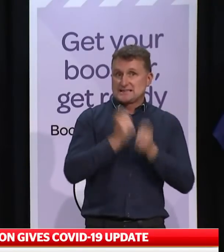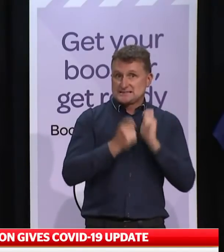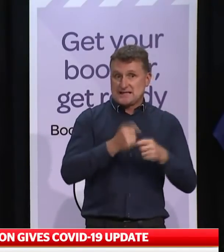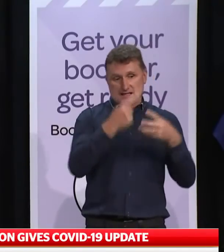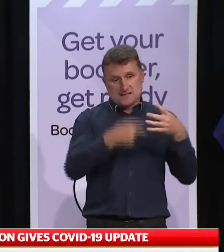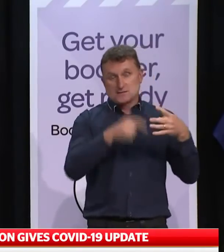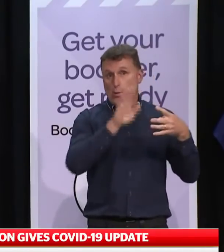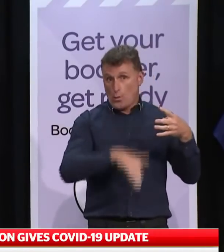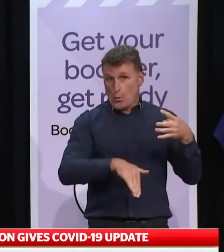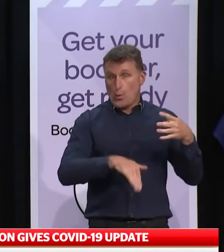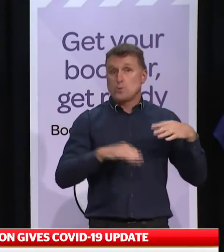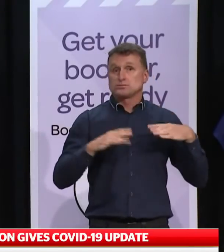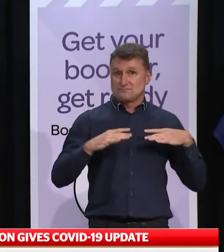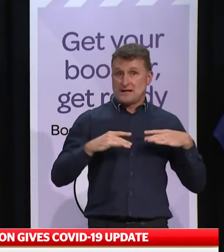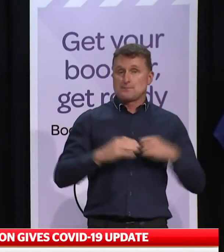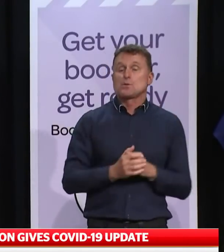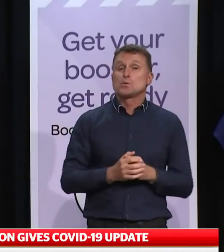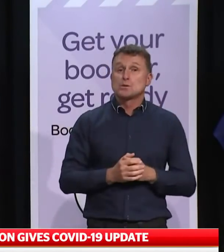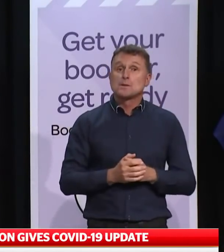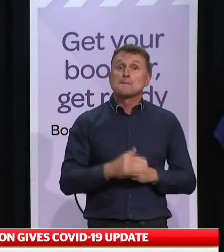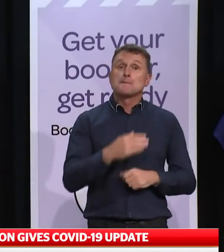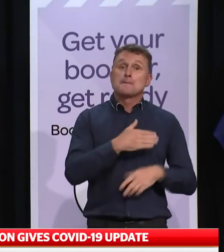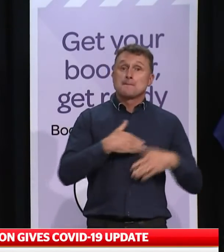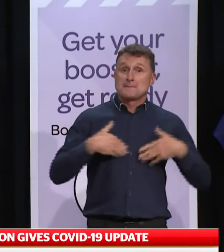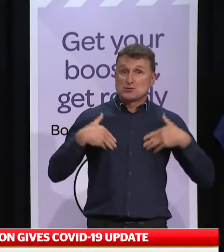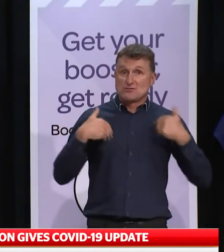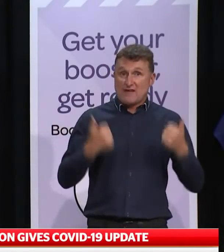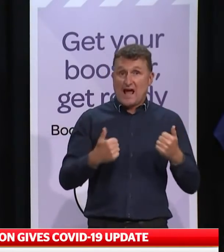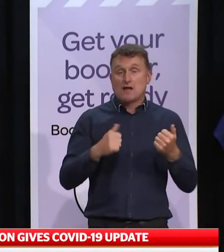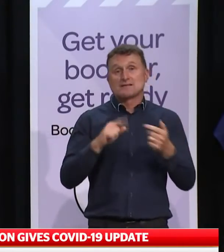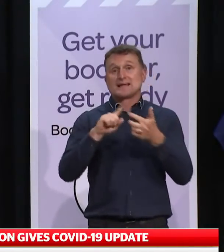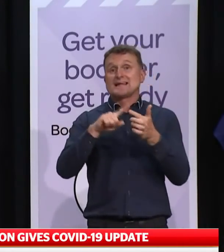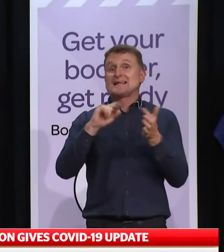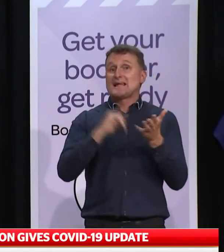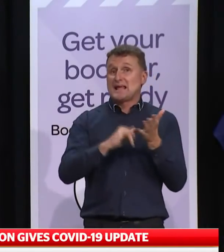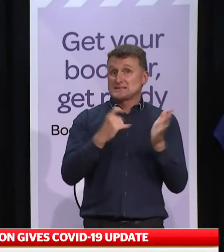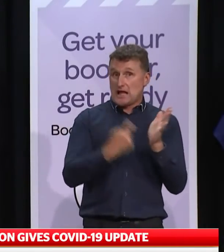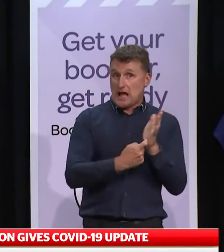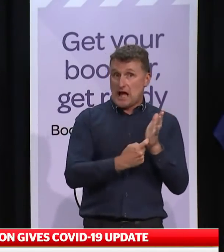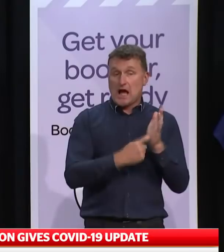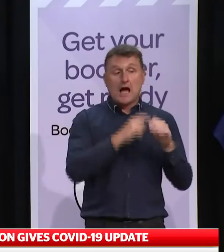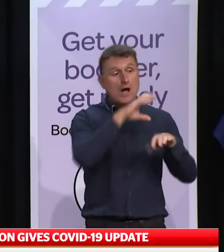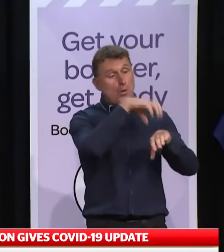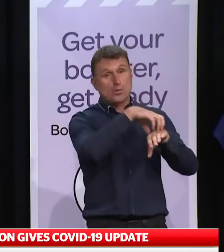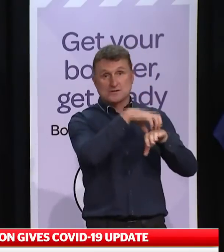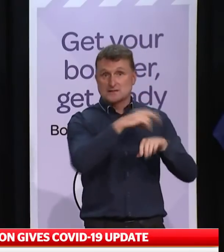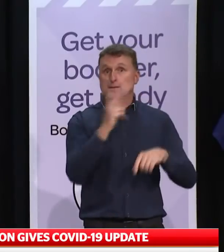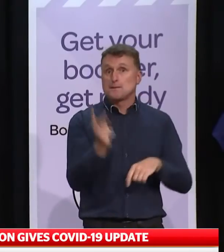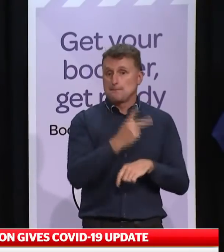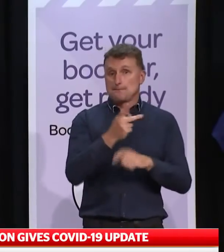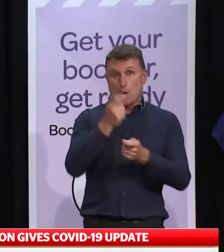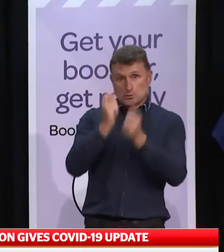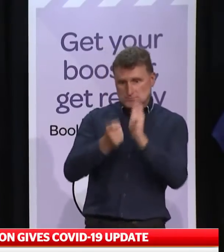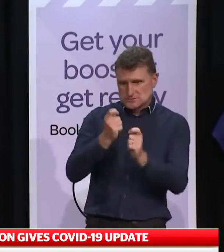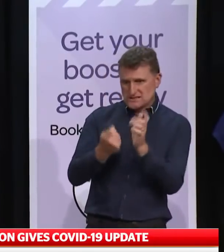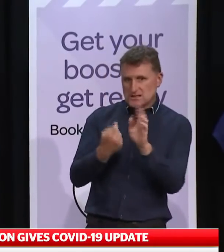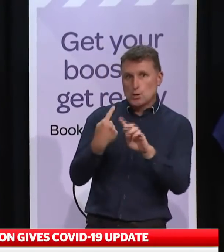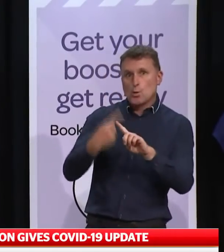here that the Ministry of Health and ESR continue to only approve tests that meet a very high threshold for